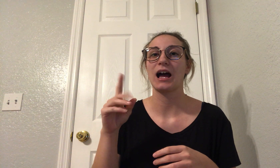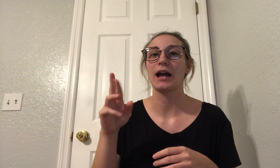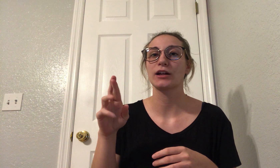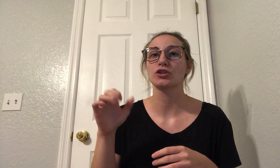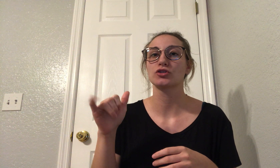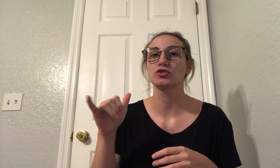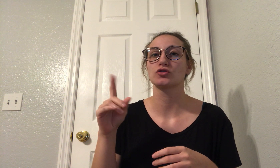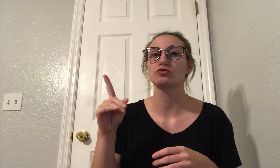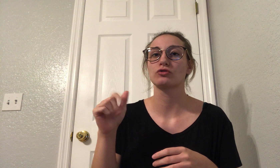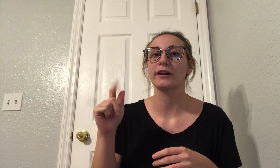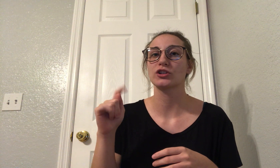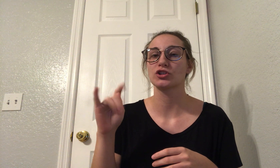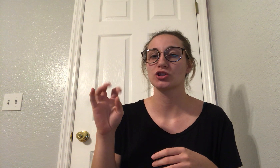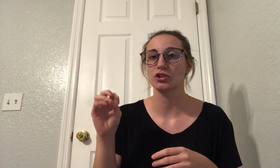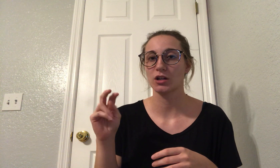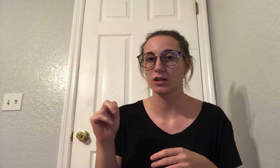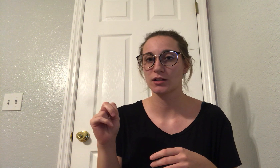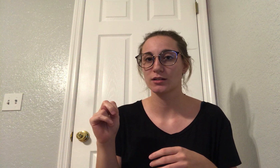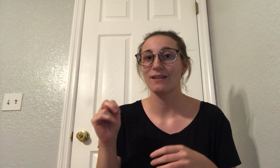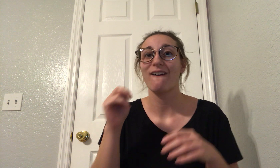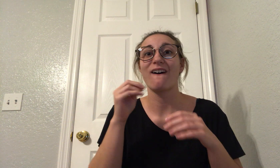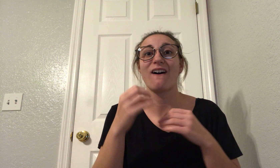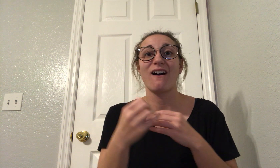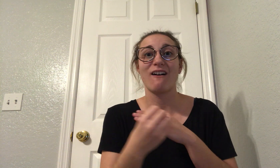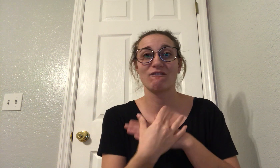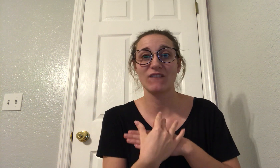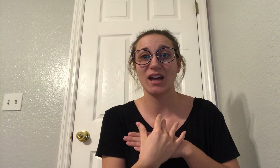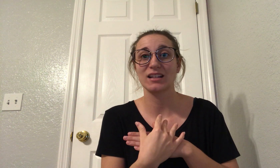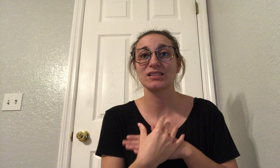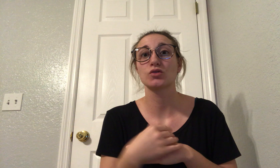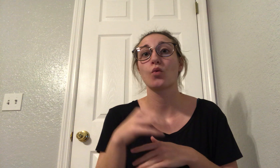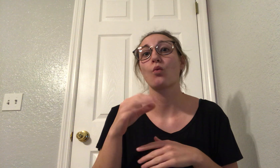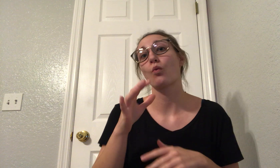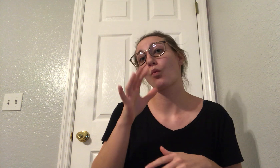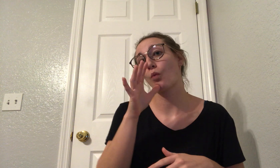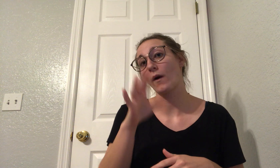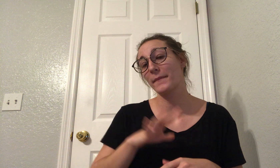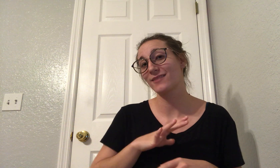2012. All right? And what they found, just a